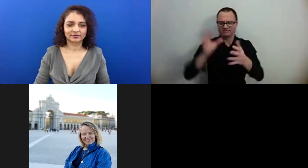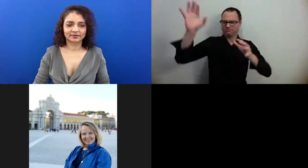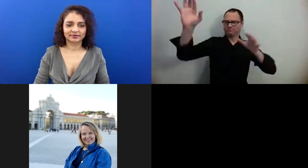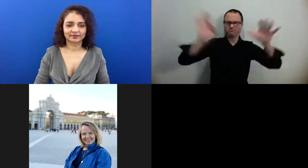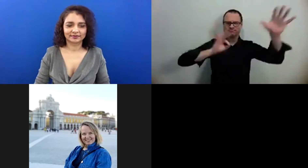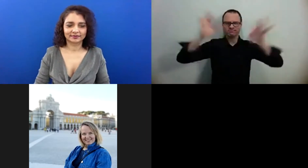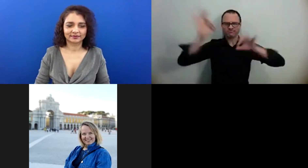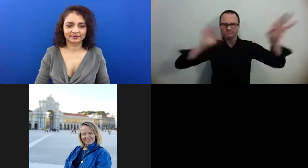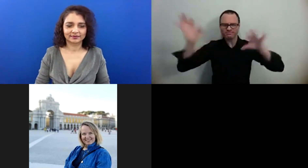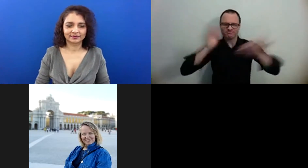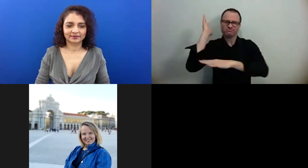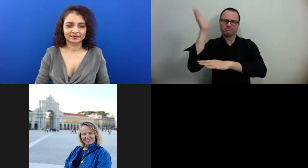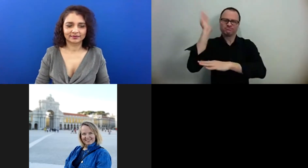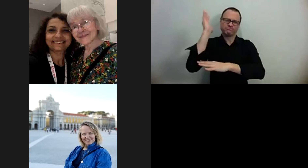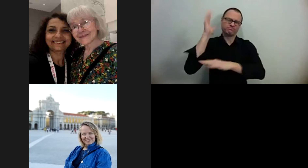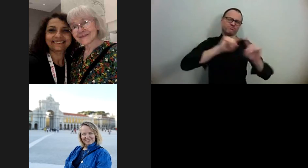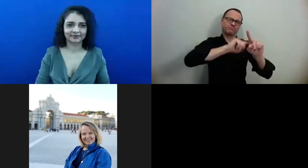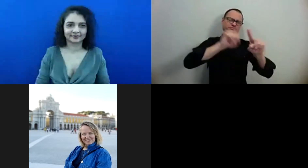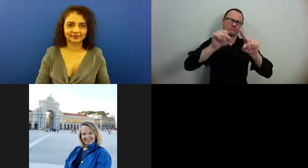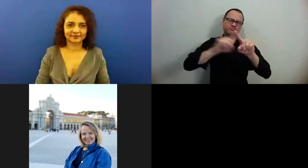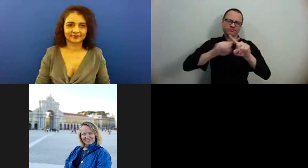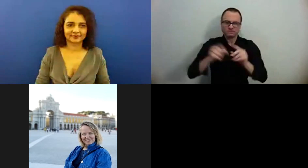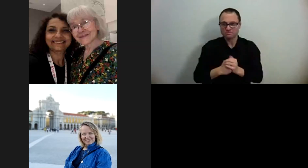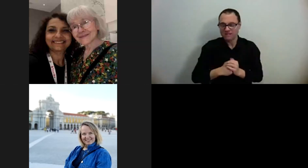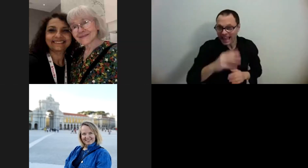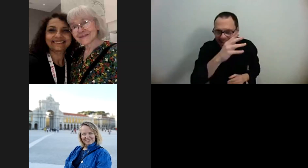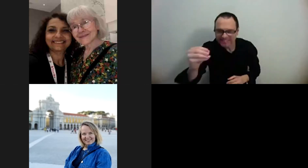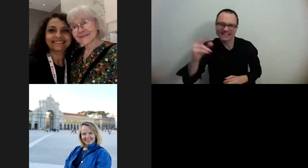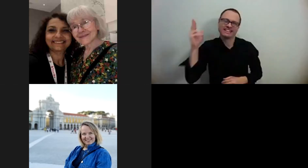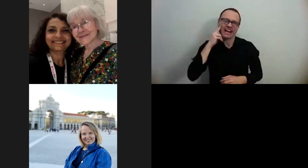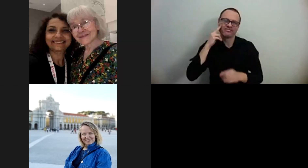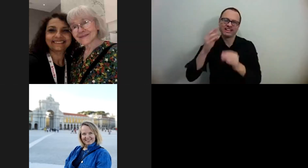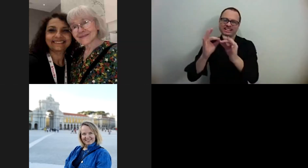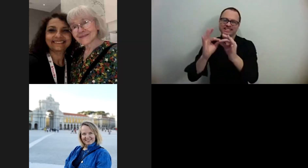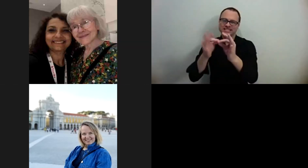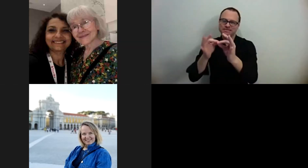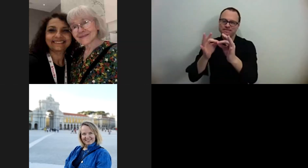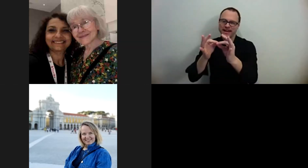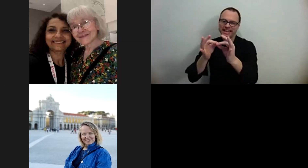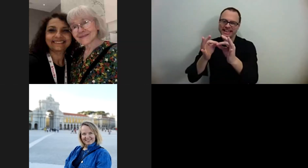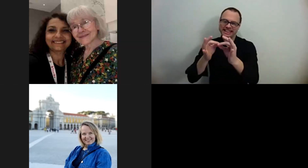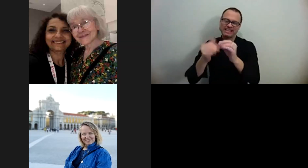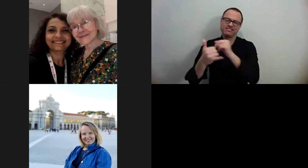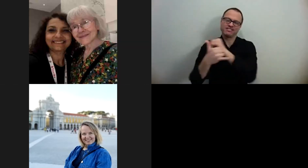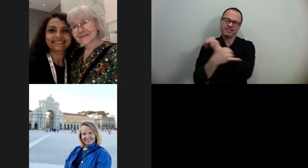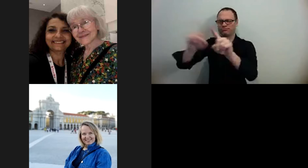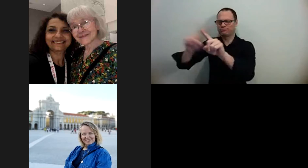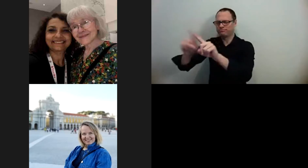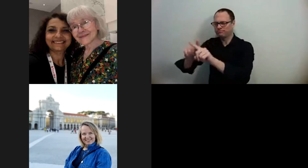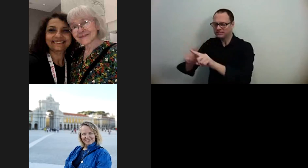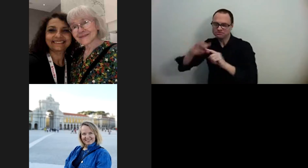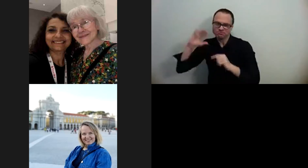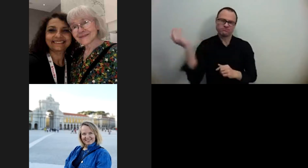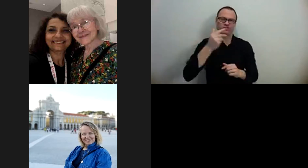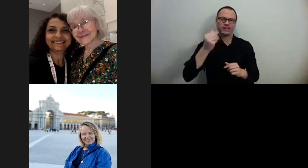And I'm responsible for selecting speakers on deaf culture from all over the world, and